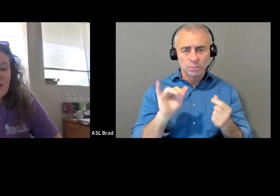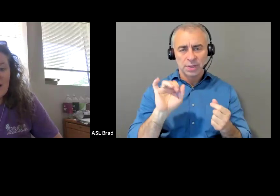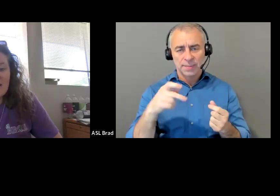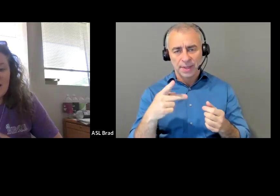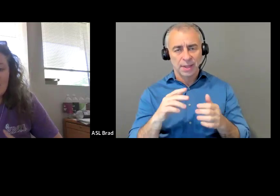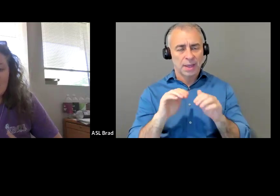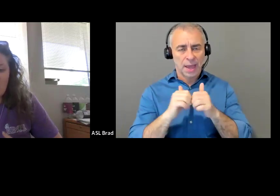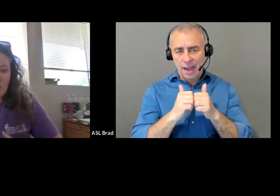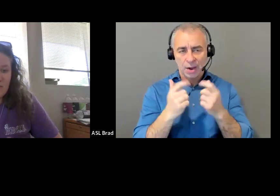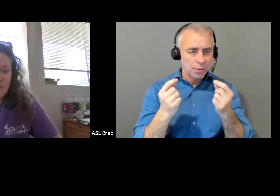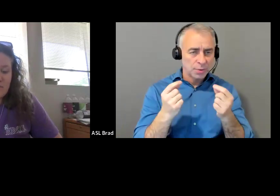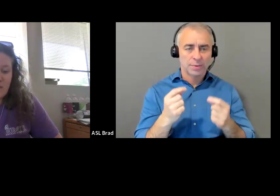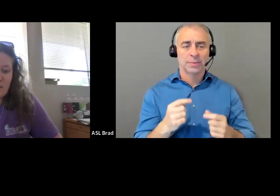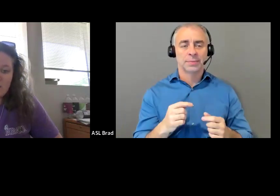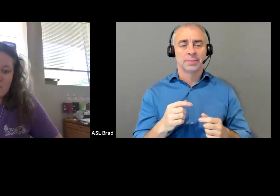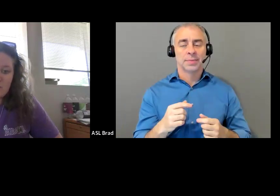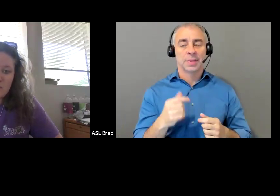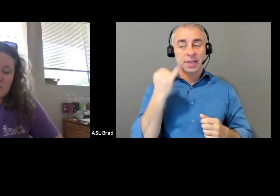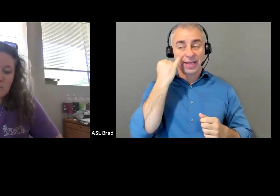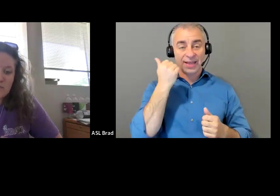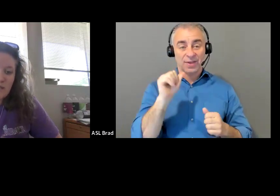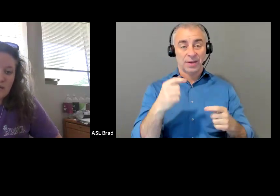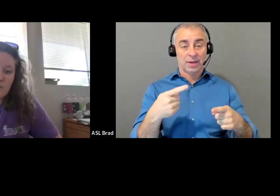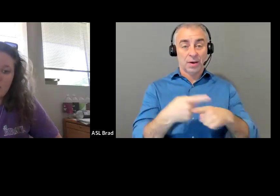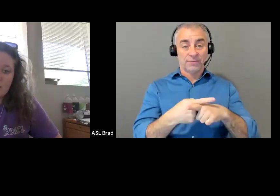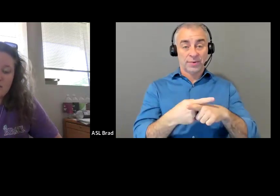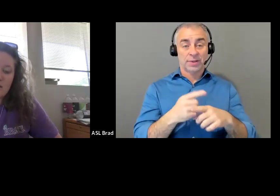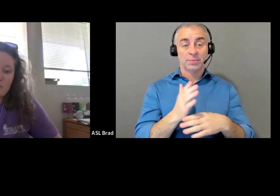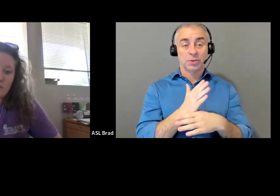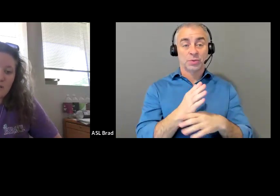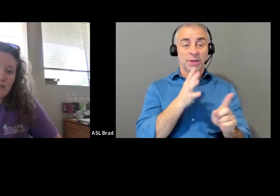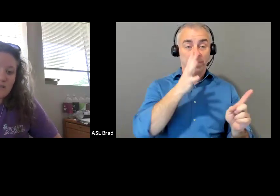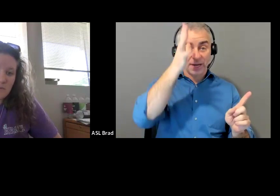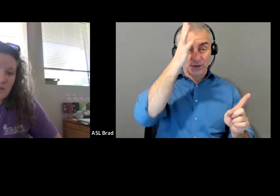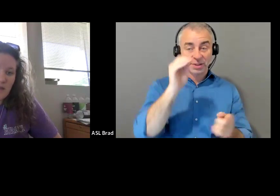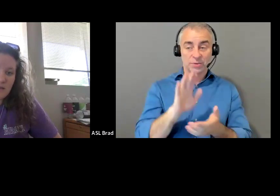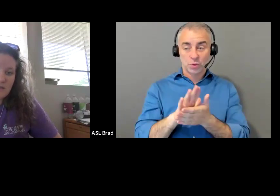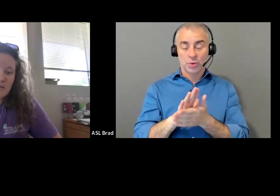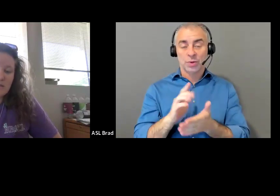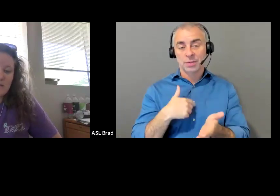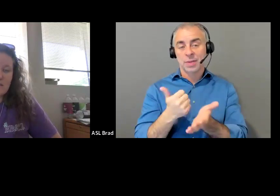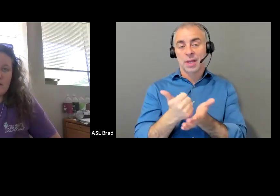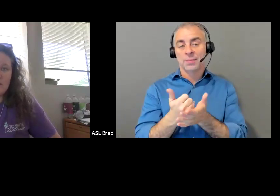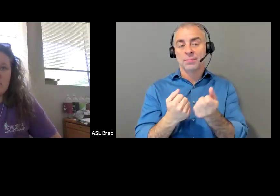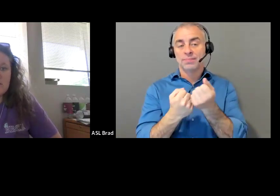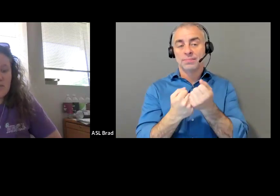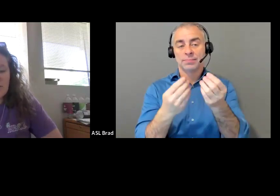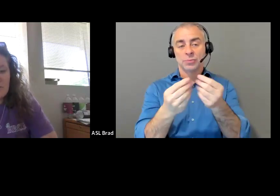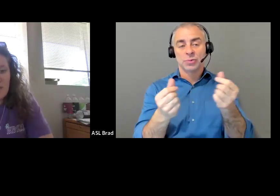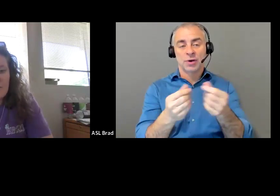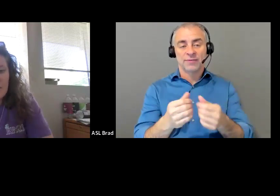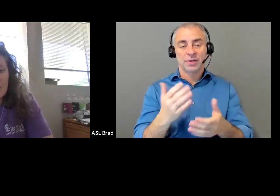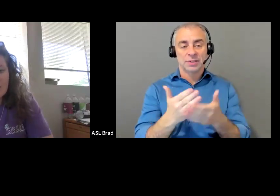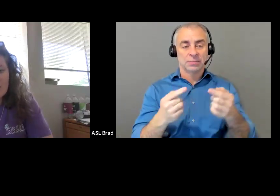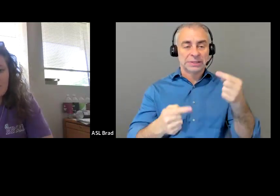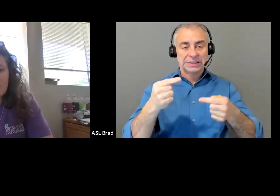shift. And then any conflicts that may arise between the schools and the parents, I help alleviate some of that contention